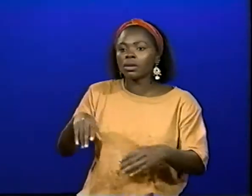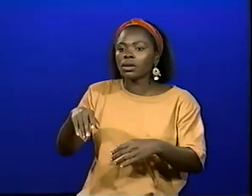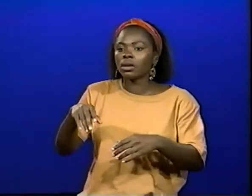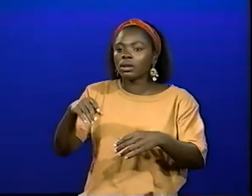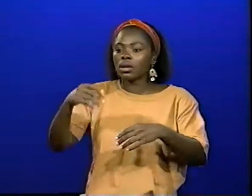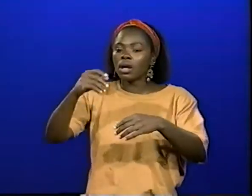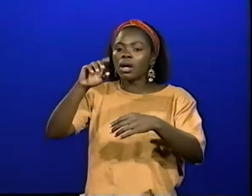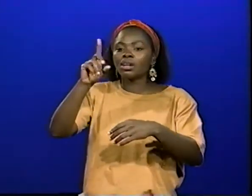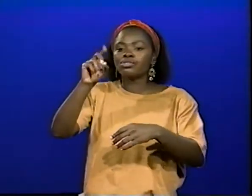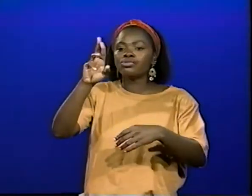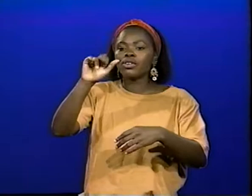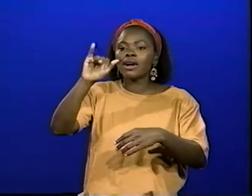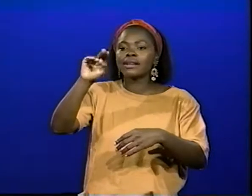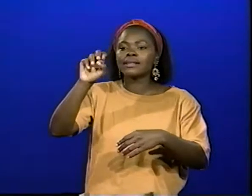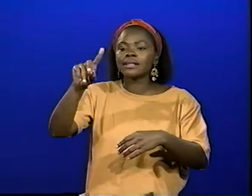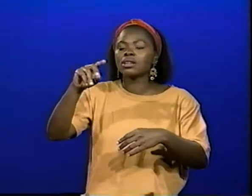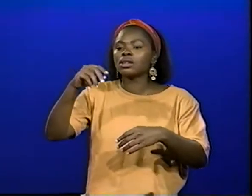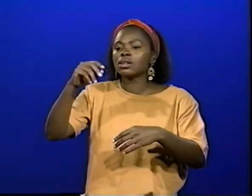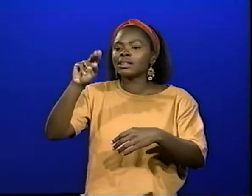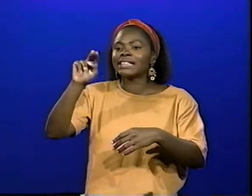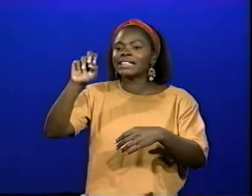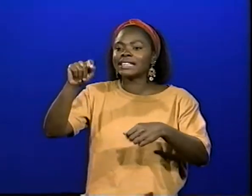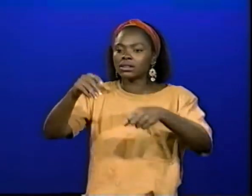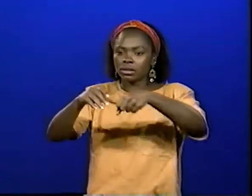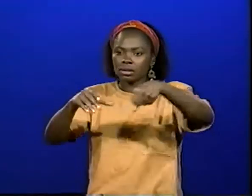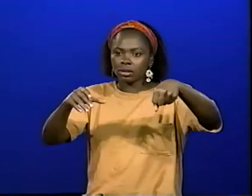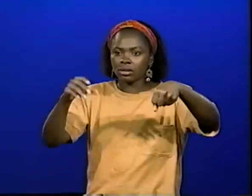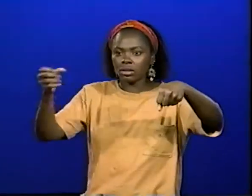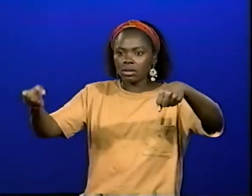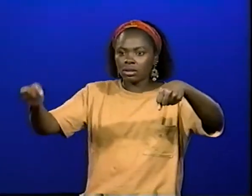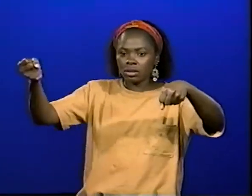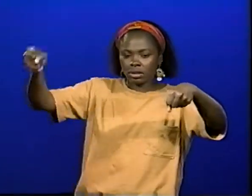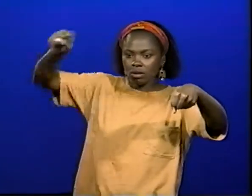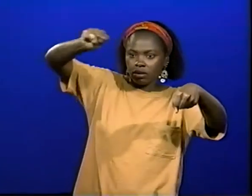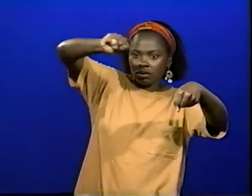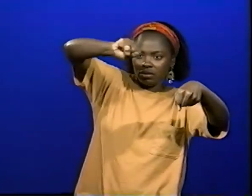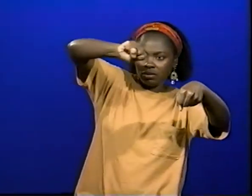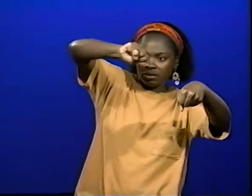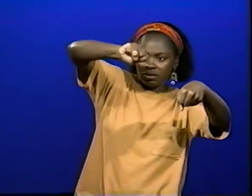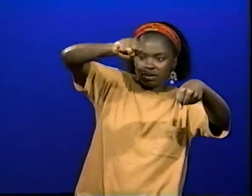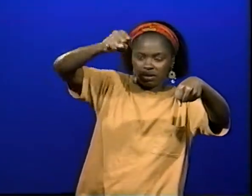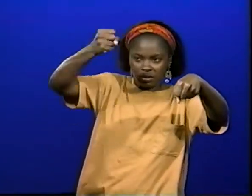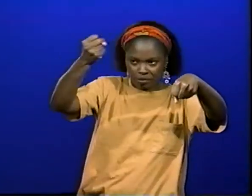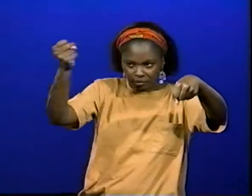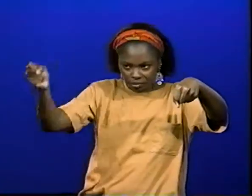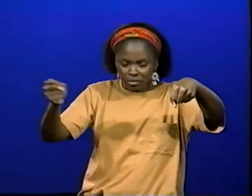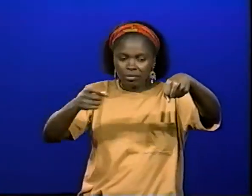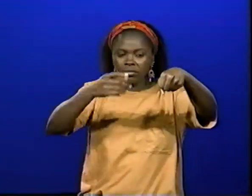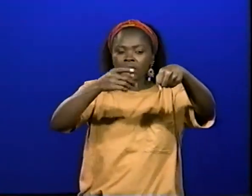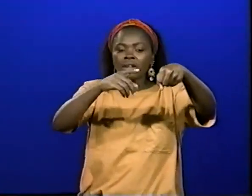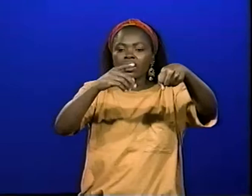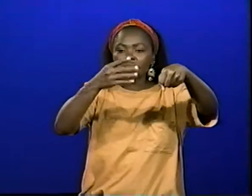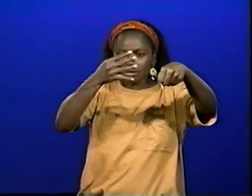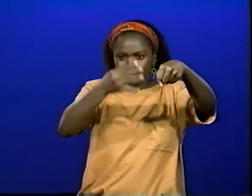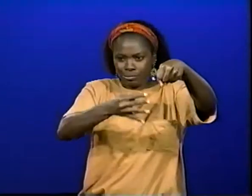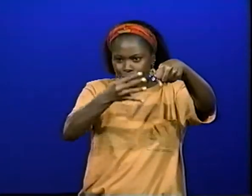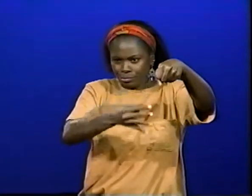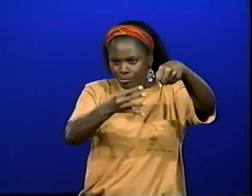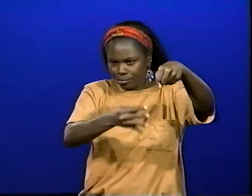You get a medium-sized bowl and cover it with a drain net, a cloth like cheesecloth, and pour the mixture